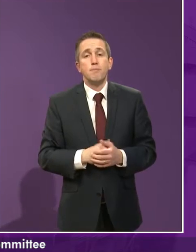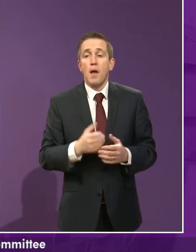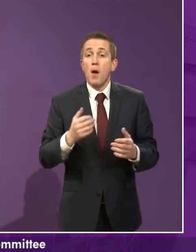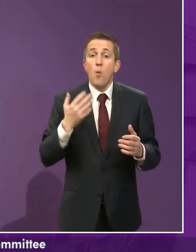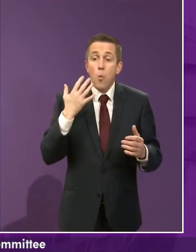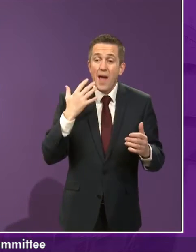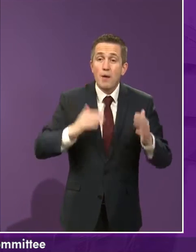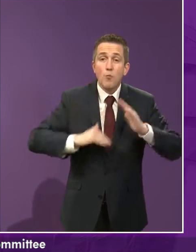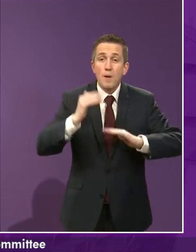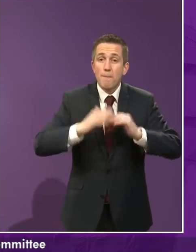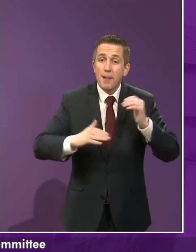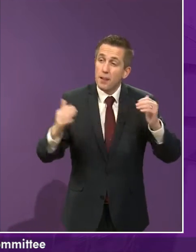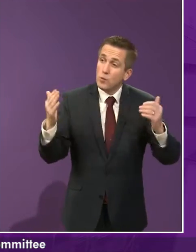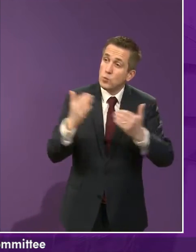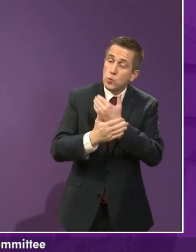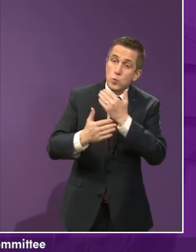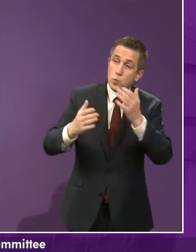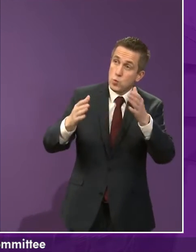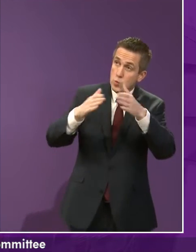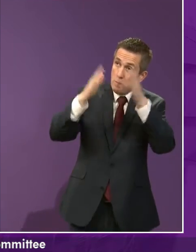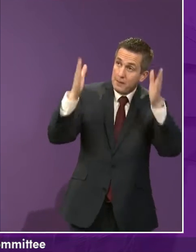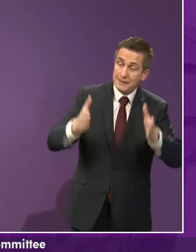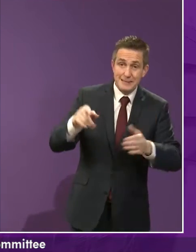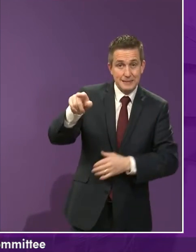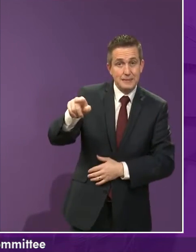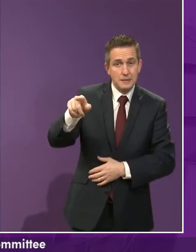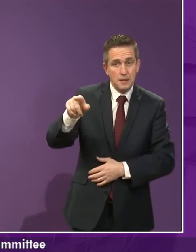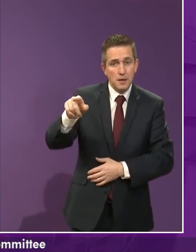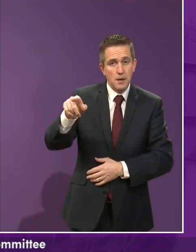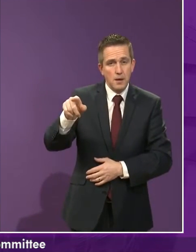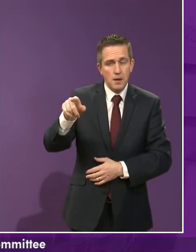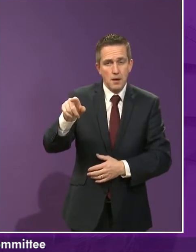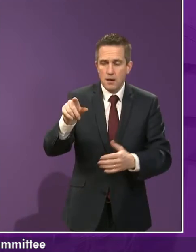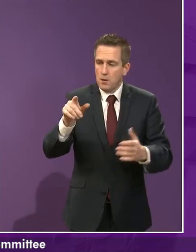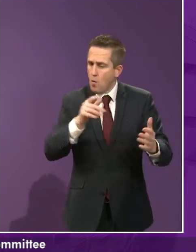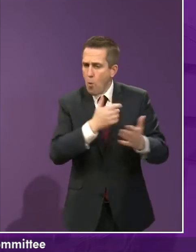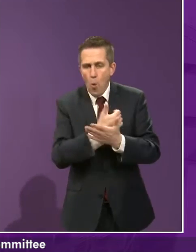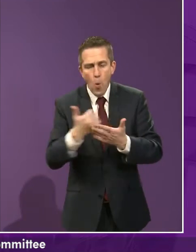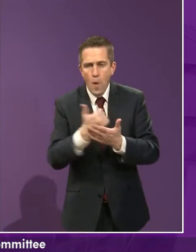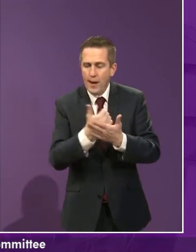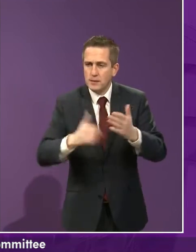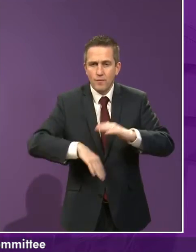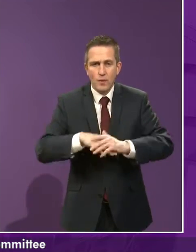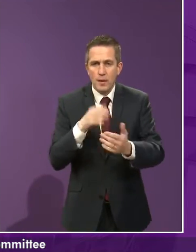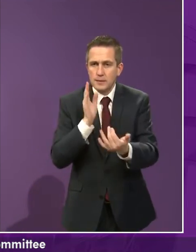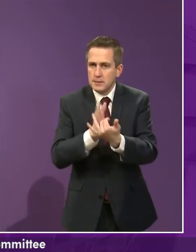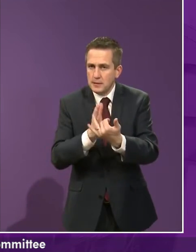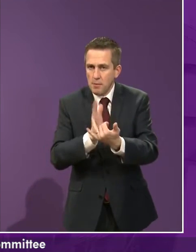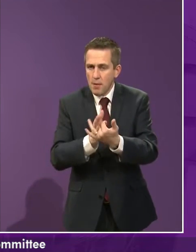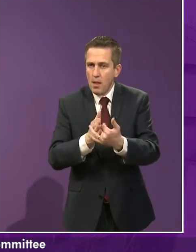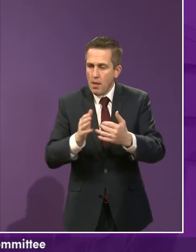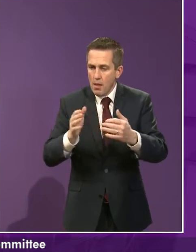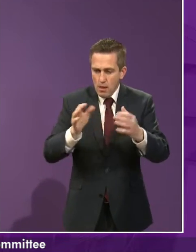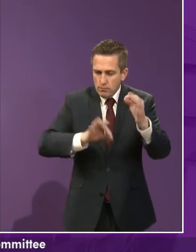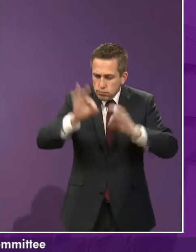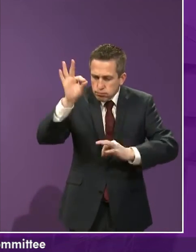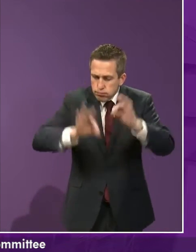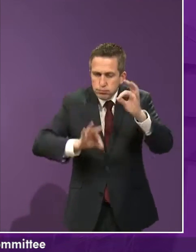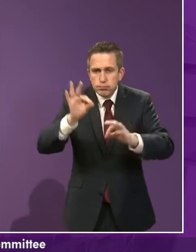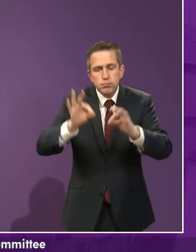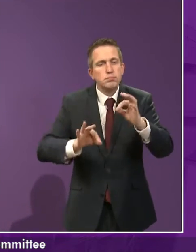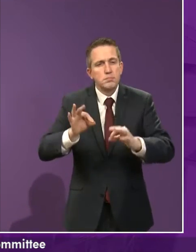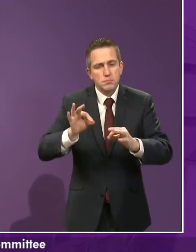our new buildings, we're making sure they're as accessible as is humanly possible. So there